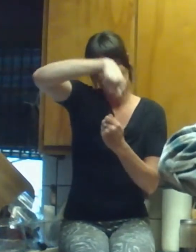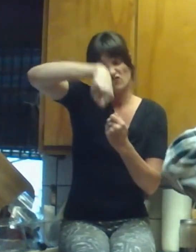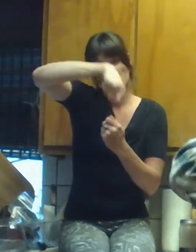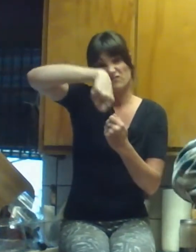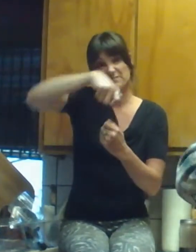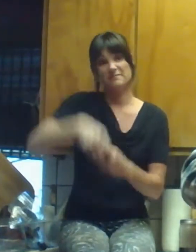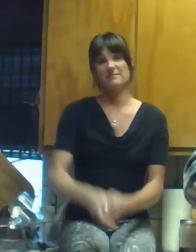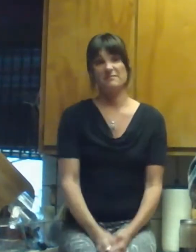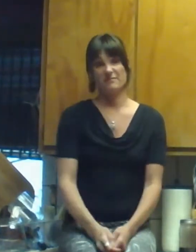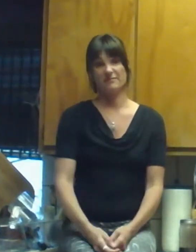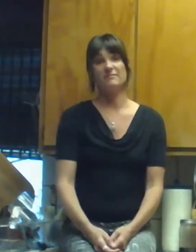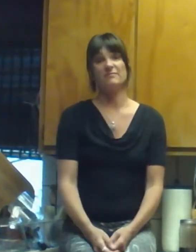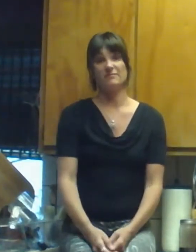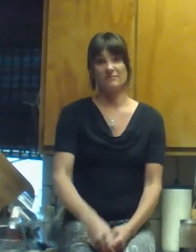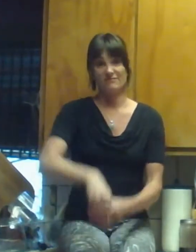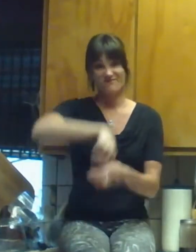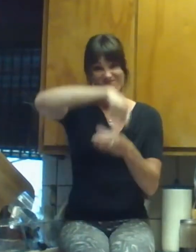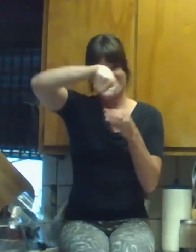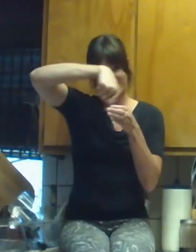Alright.